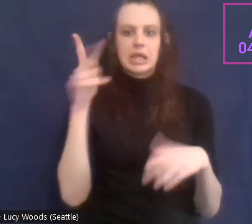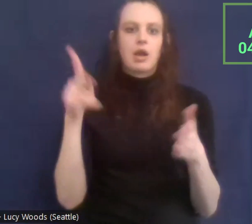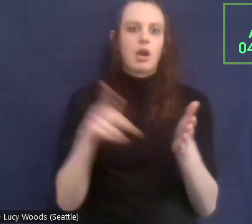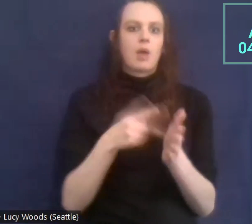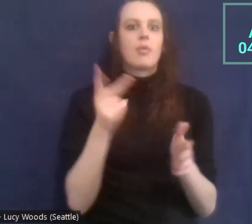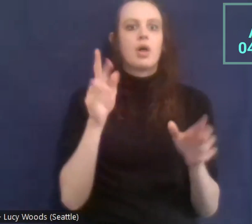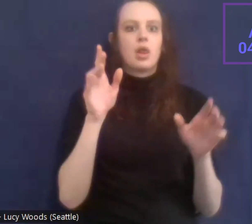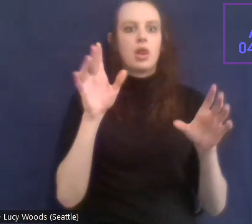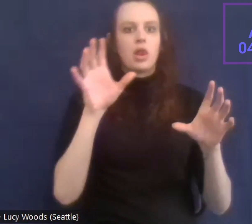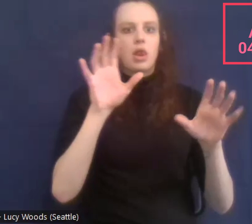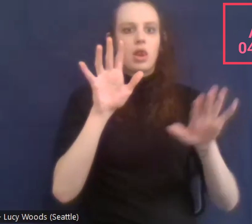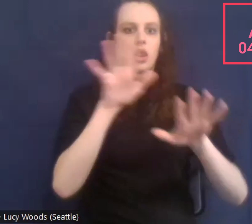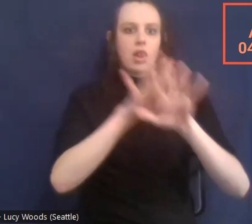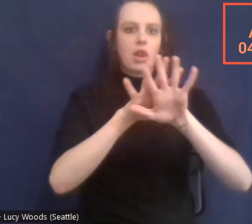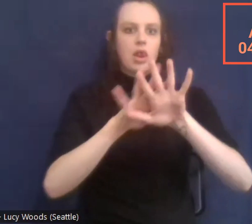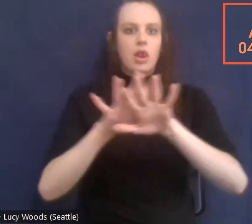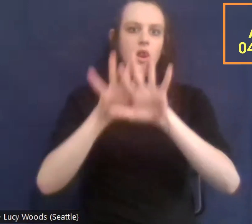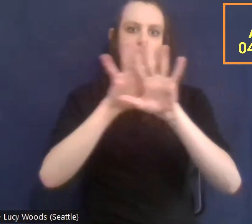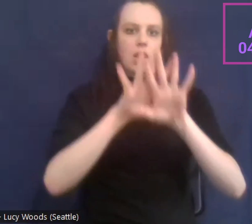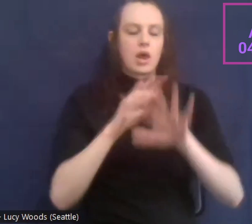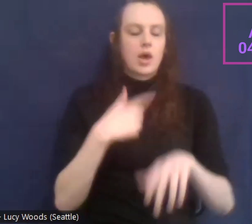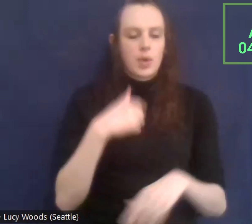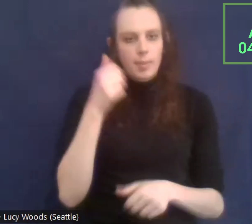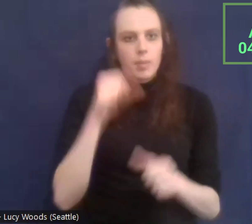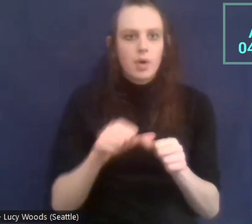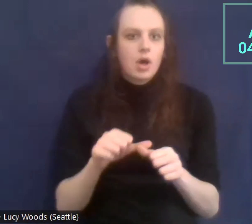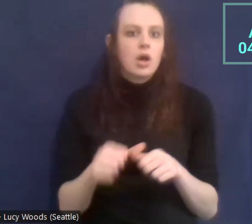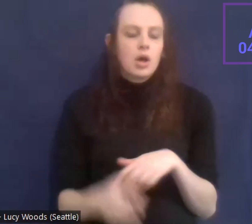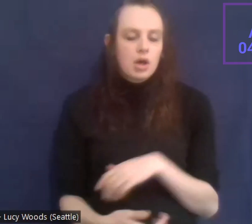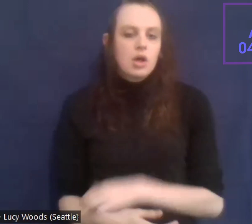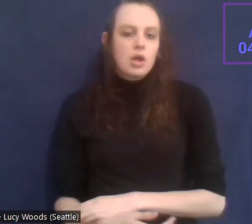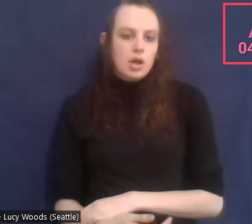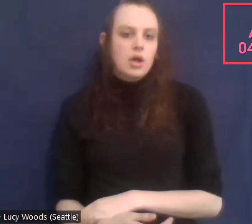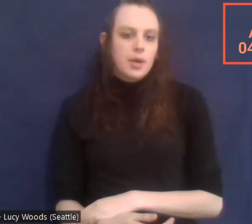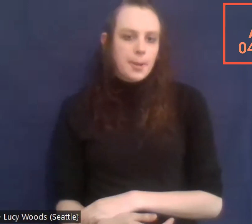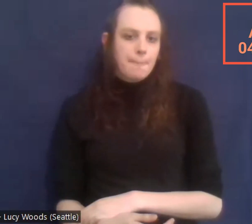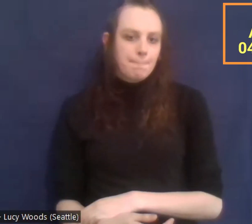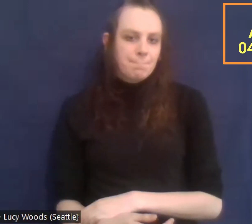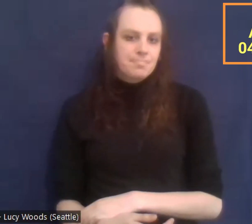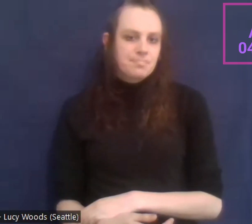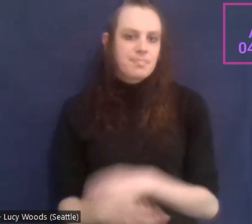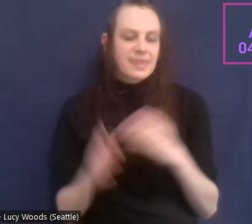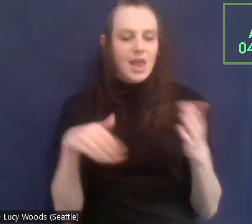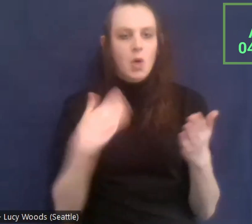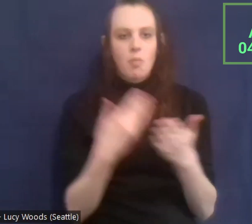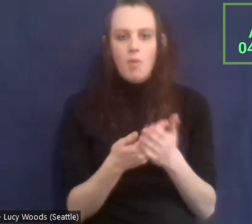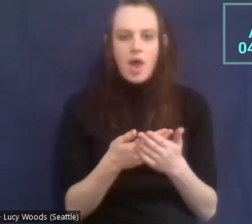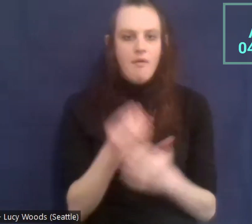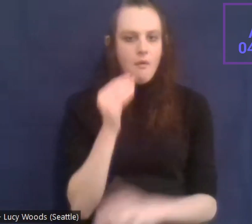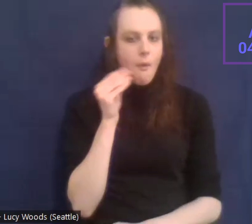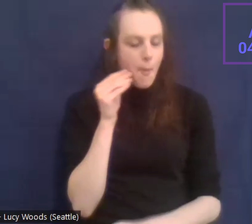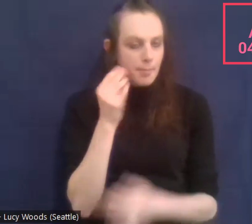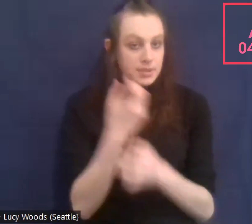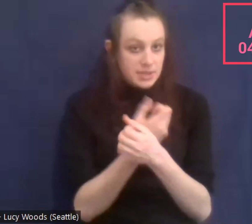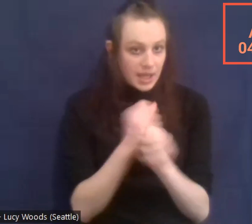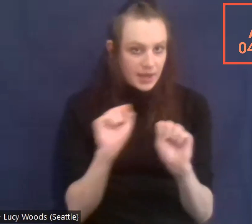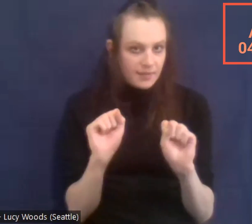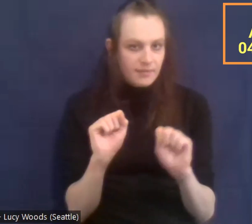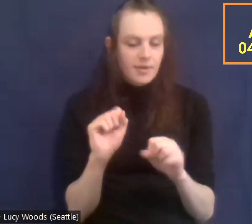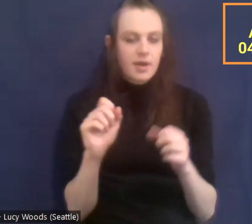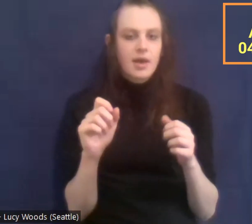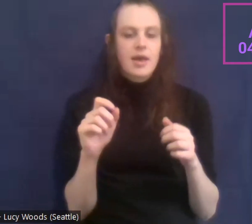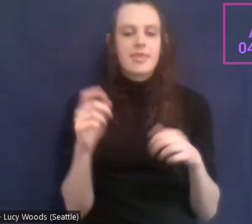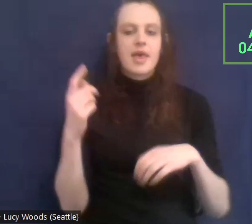double, and I I somehow made it back to his house safely, and that would be the next 8 years.